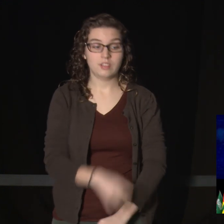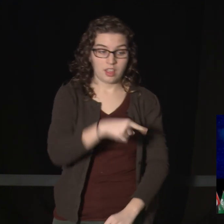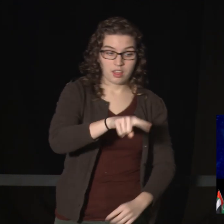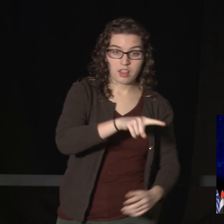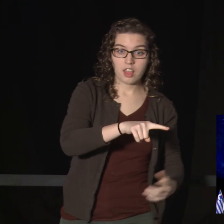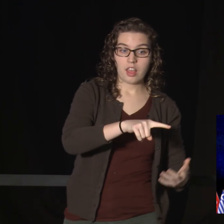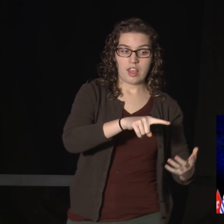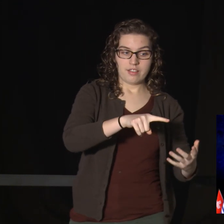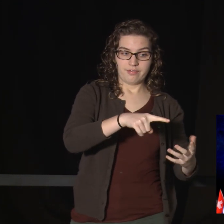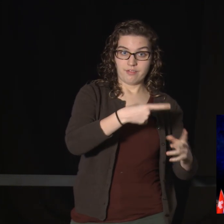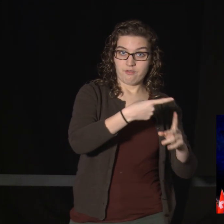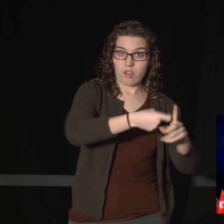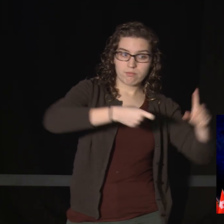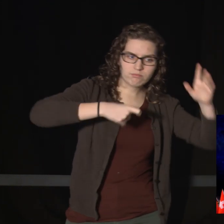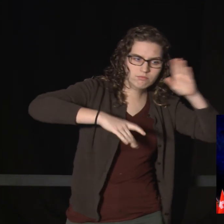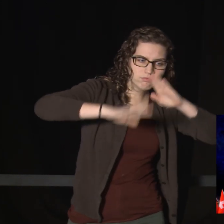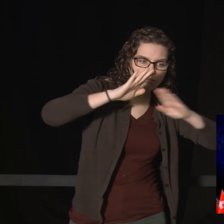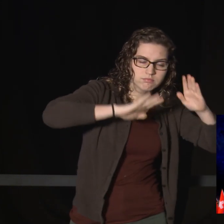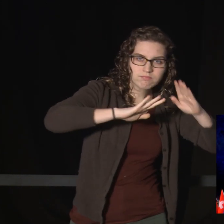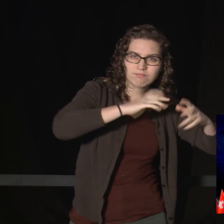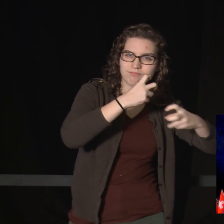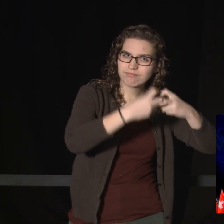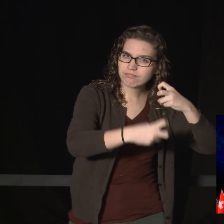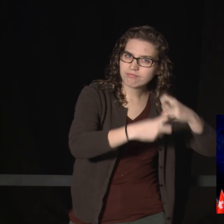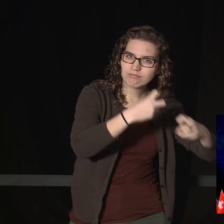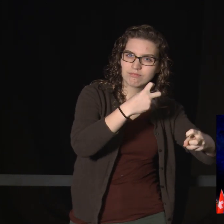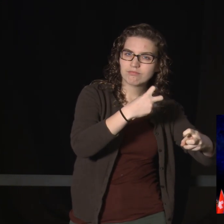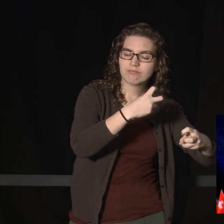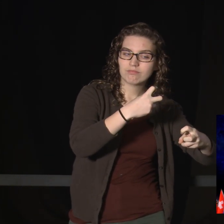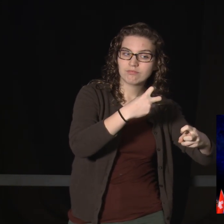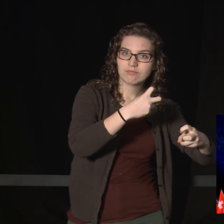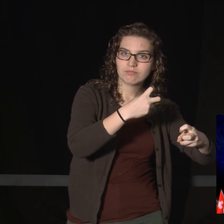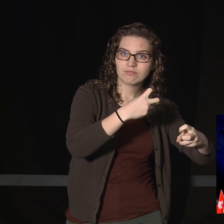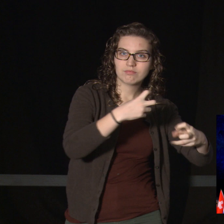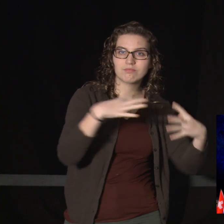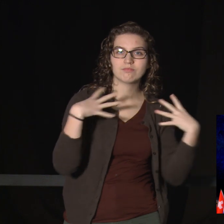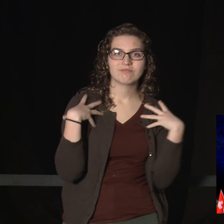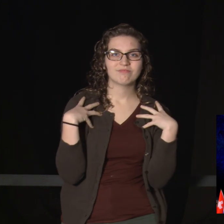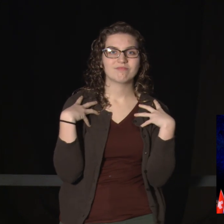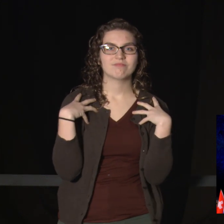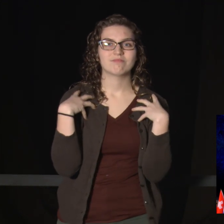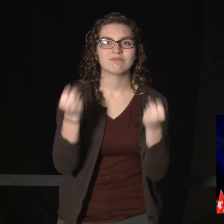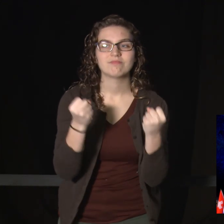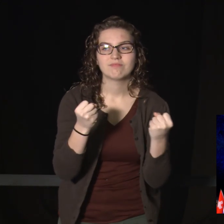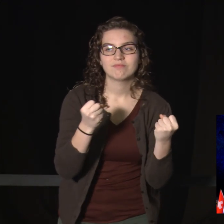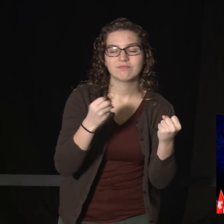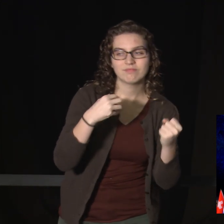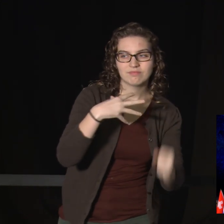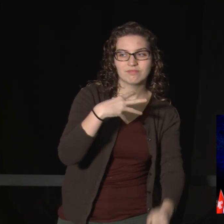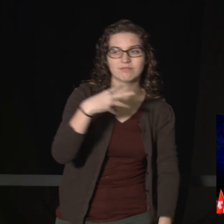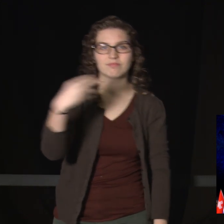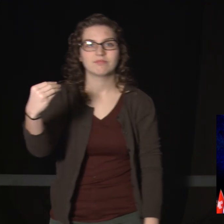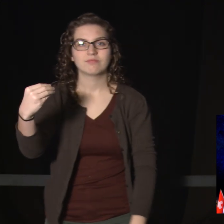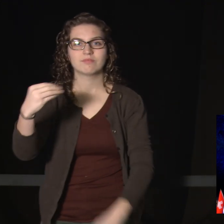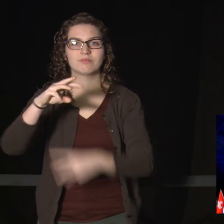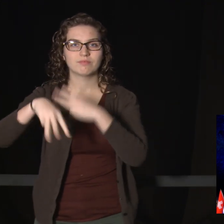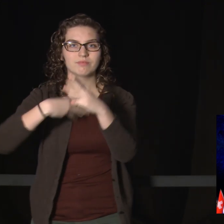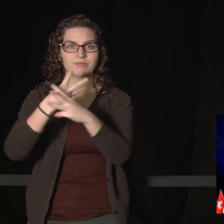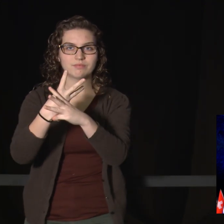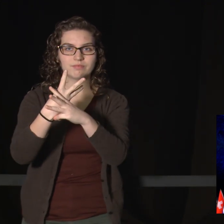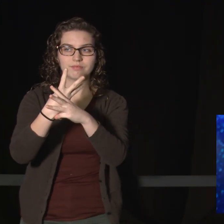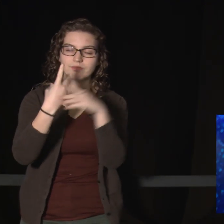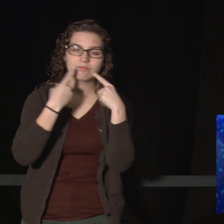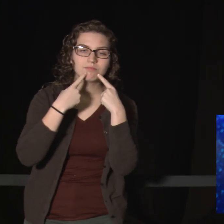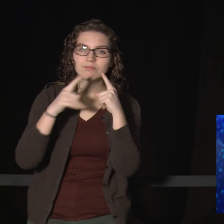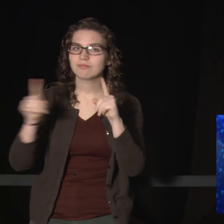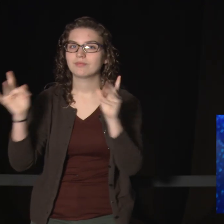They, from the havoc, took strength and went out to the world to